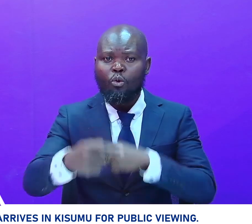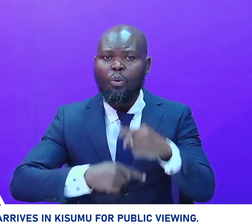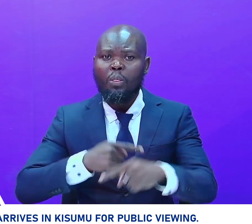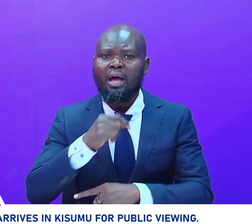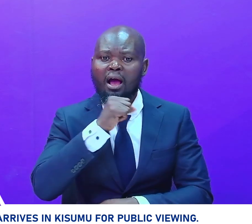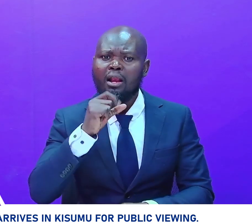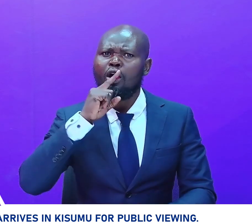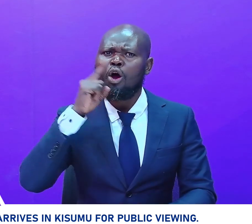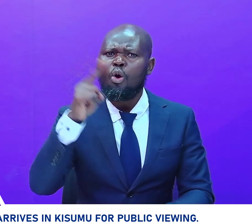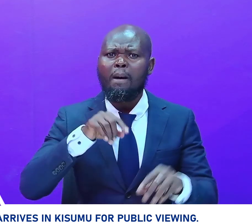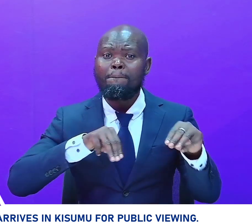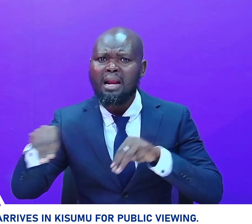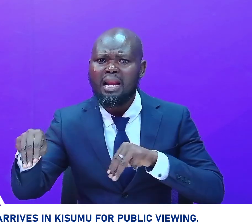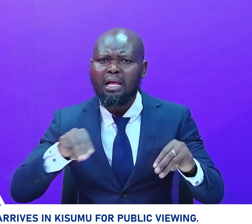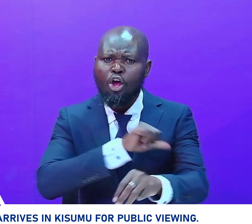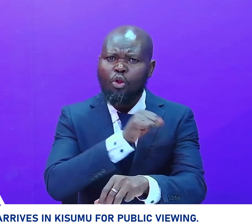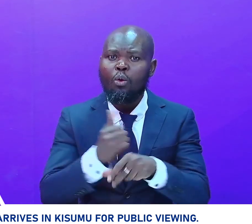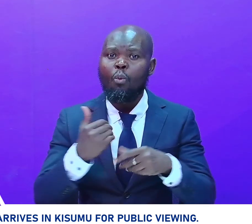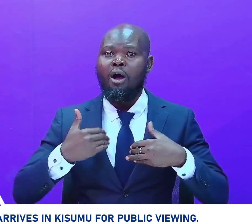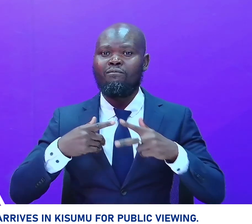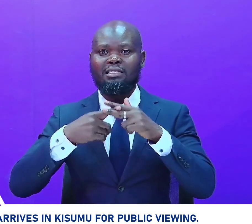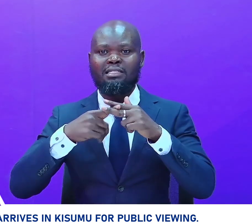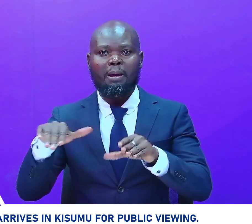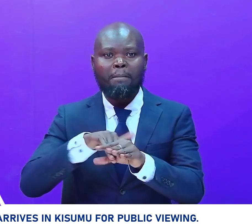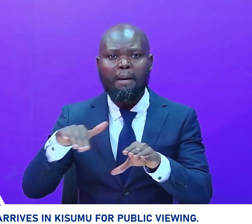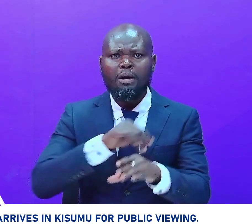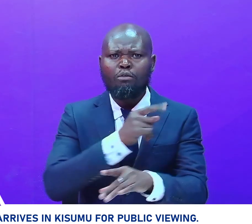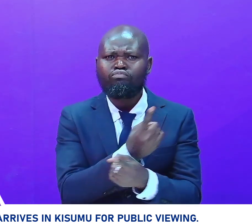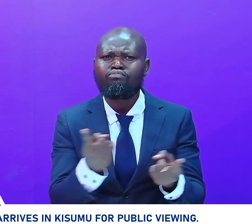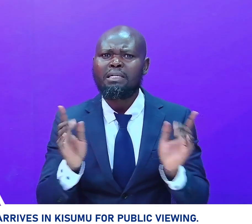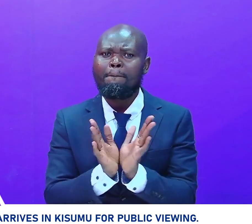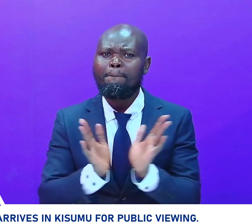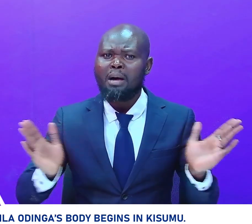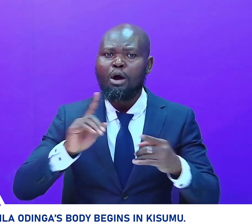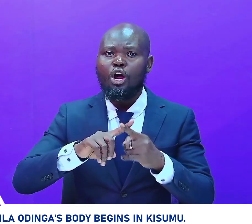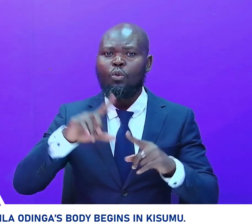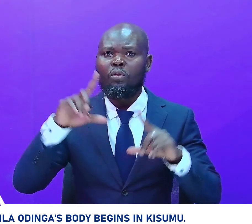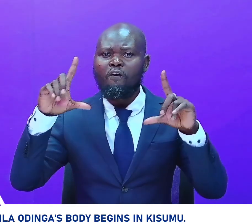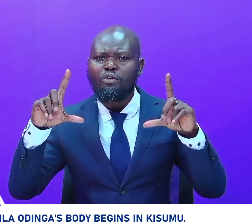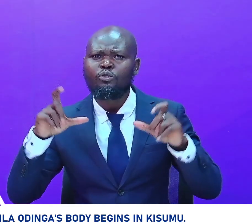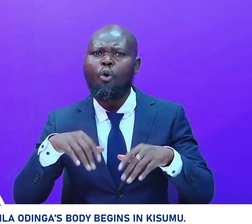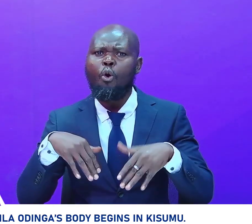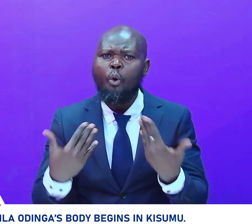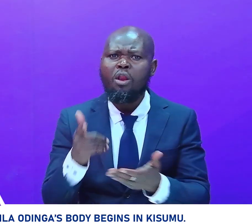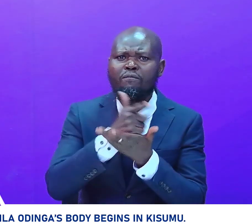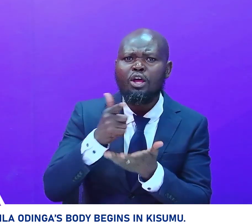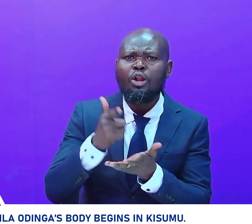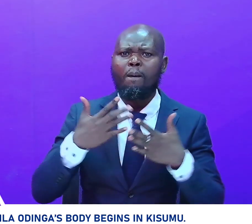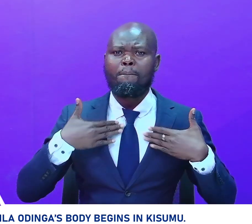the casket in an orderly manner, and authorities have urged members of the public not to take photos or